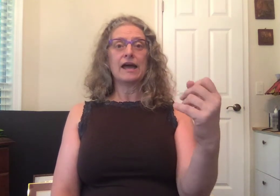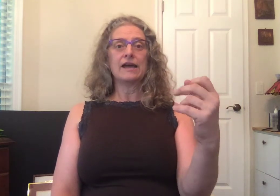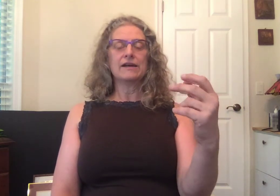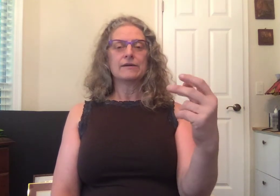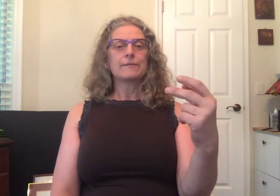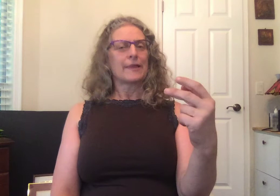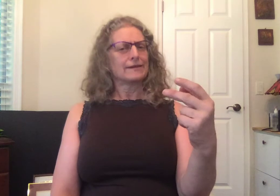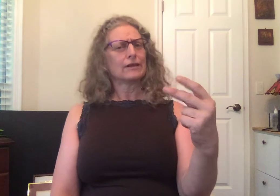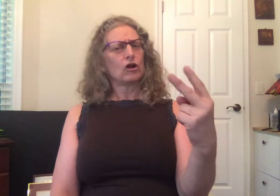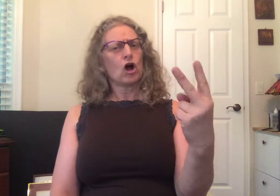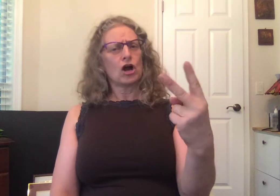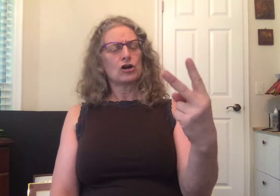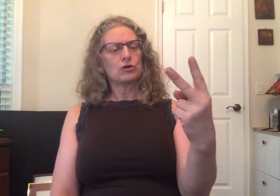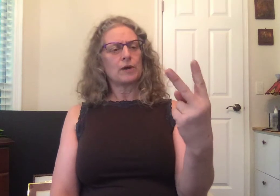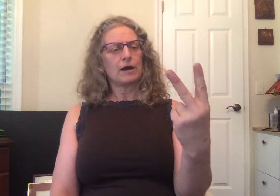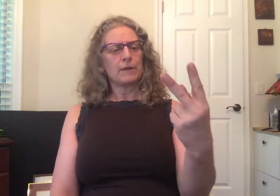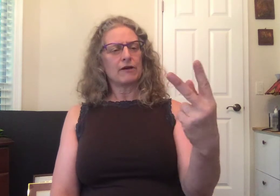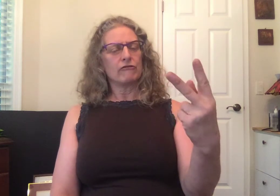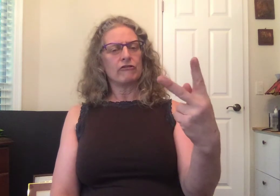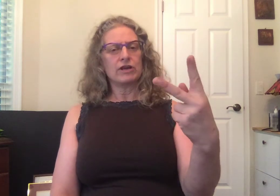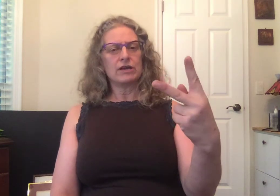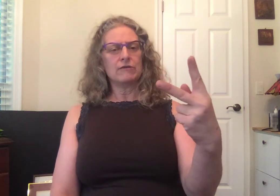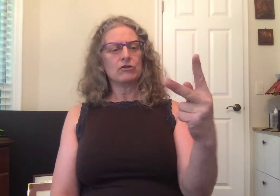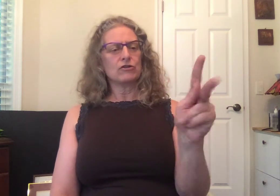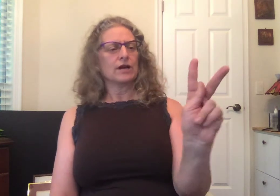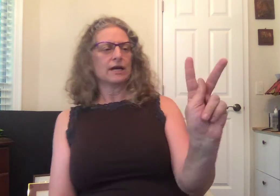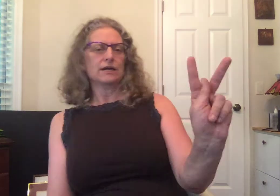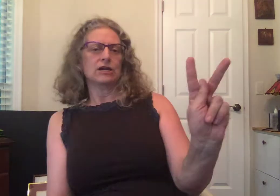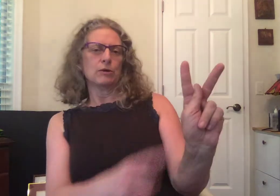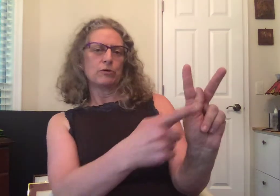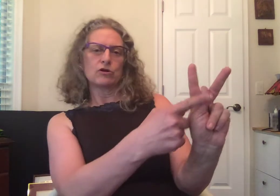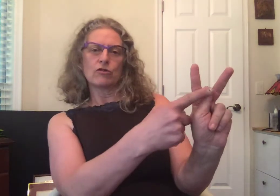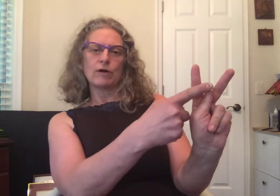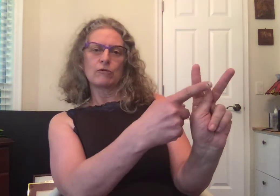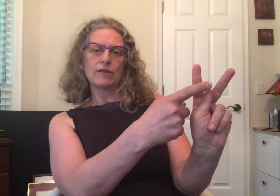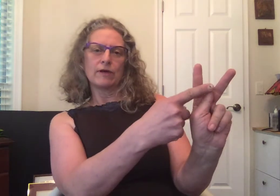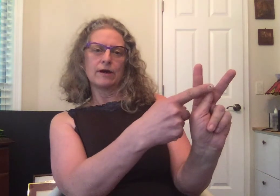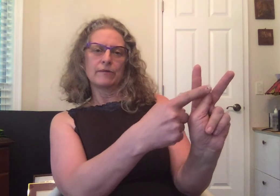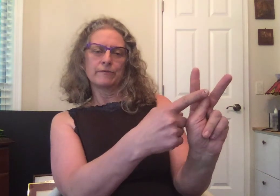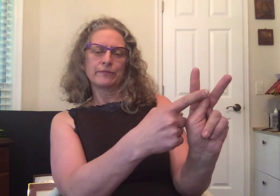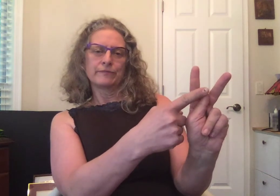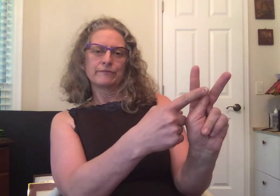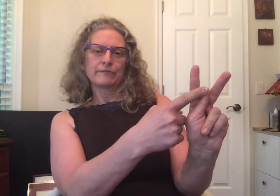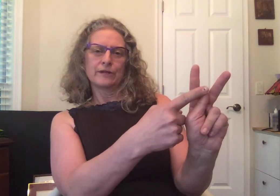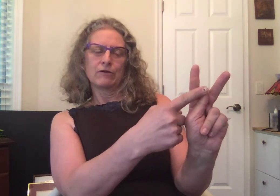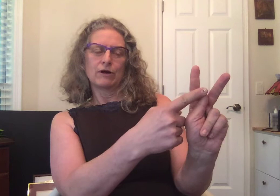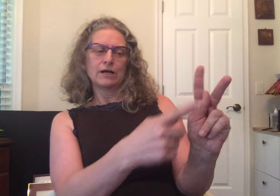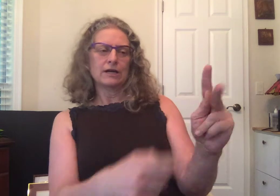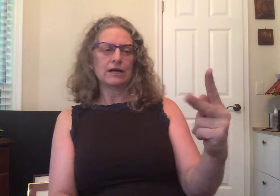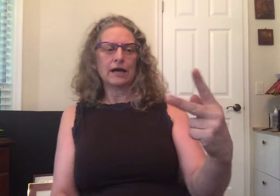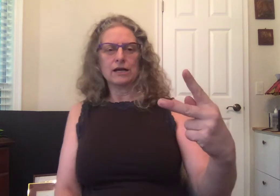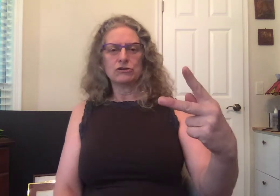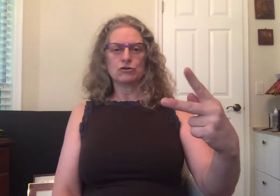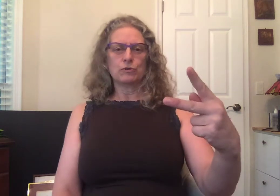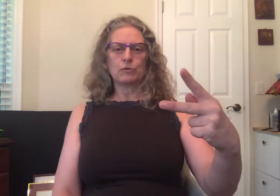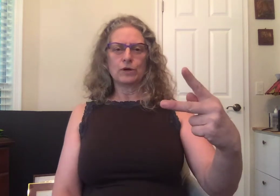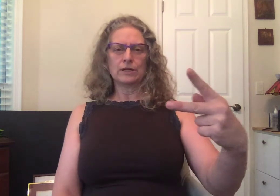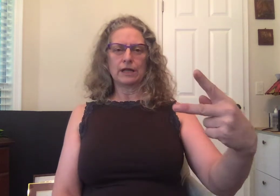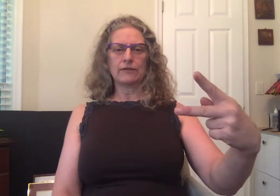K. It's a little hard. You kind of make a V with your hand and you put your thumb right there. Okay, and K, so you point it like this.